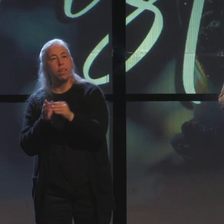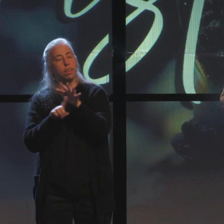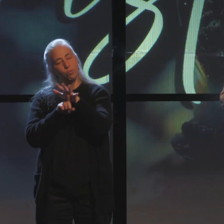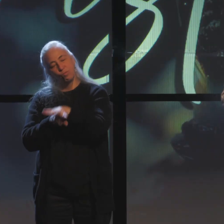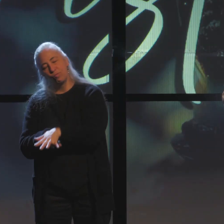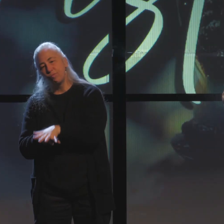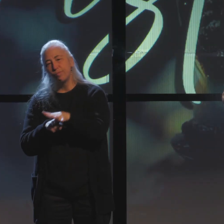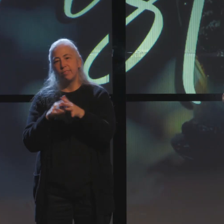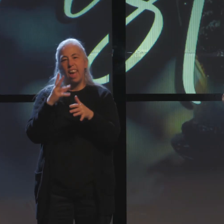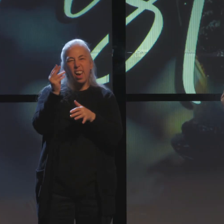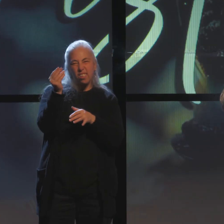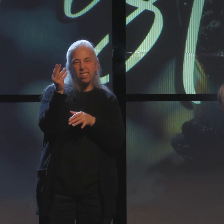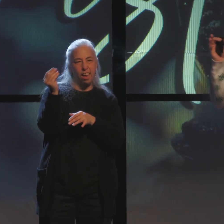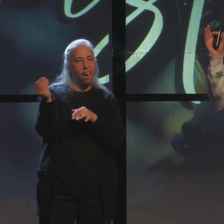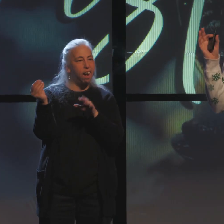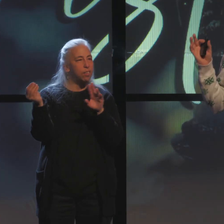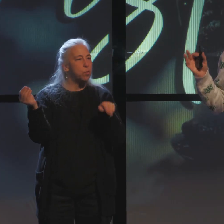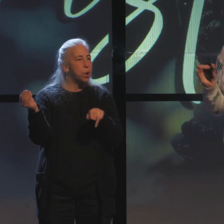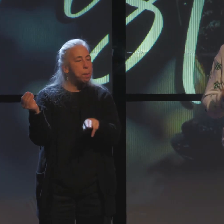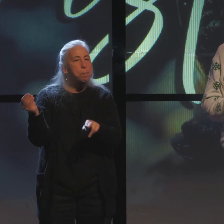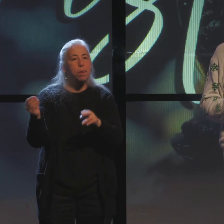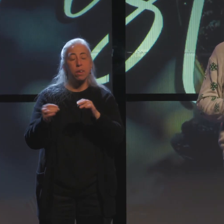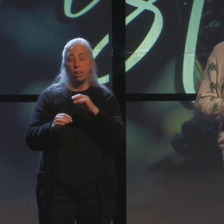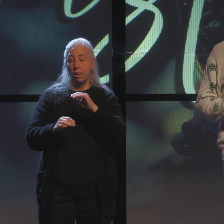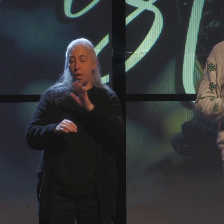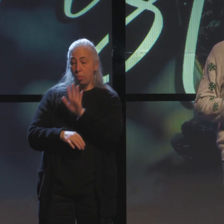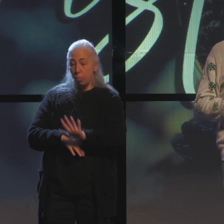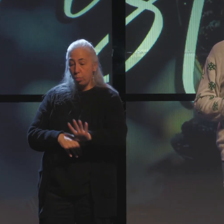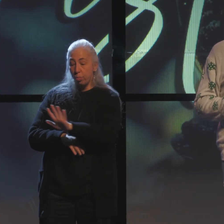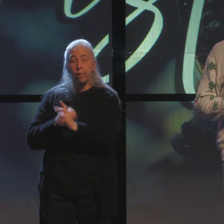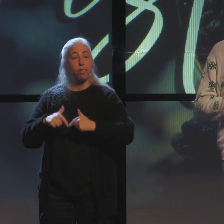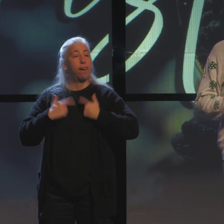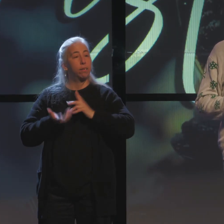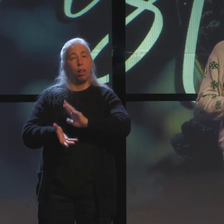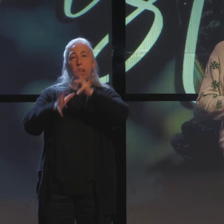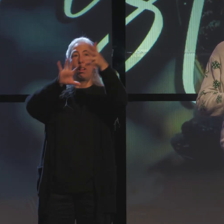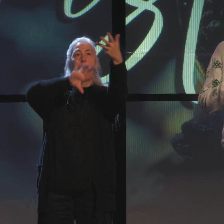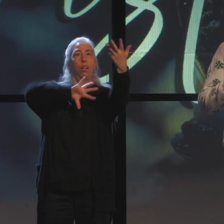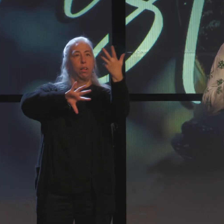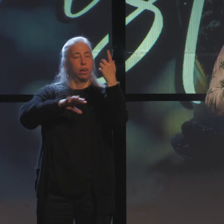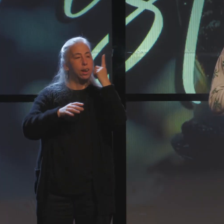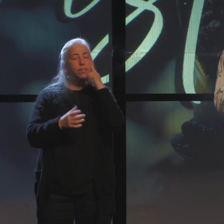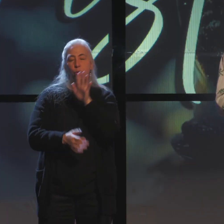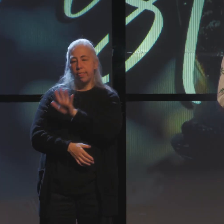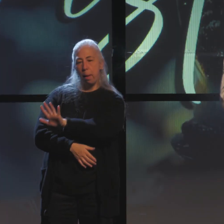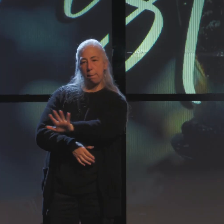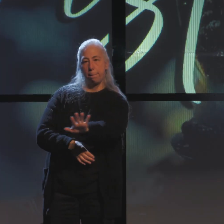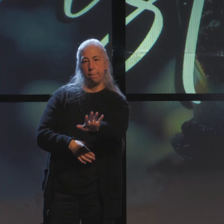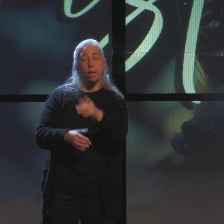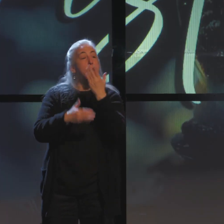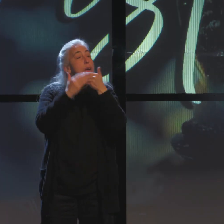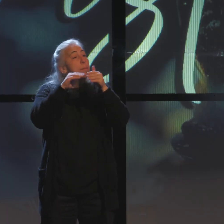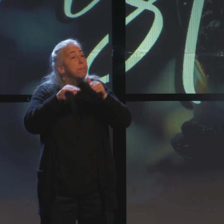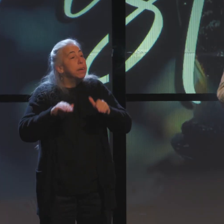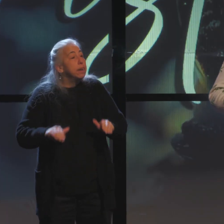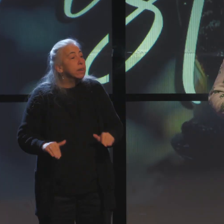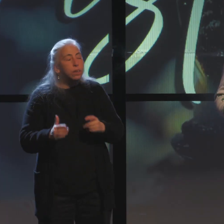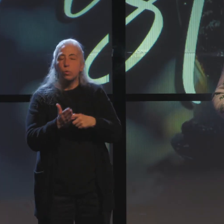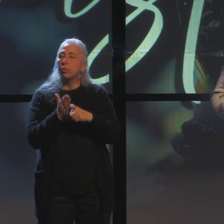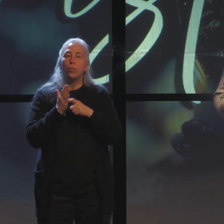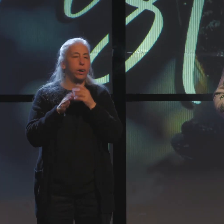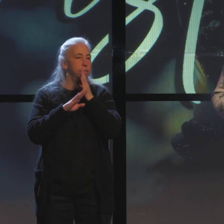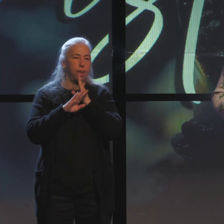margins, to people whose lives were unsettled. See, peace doesn't require silence before